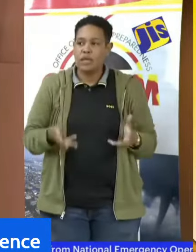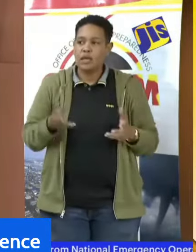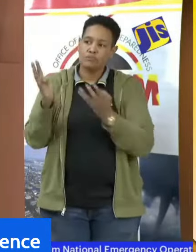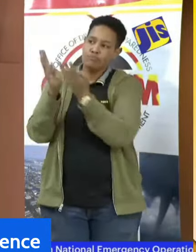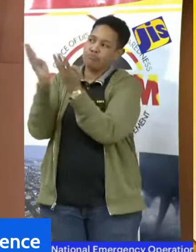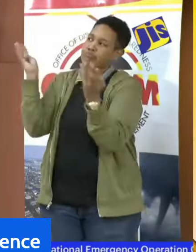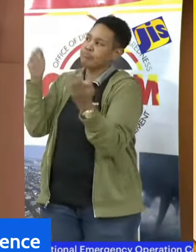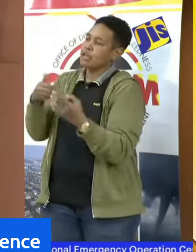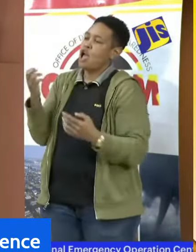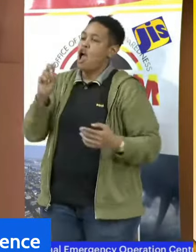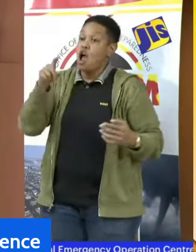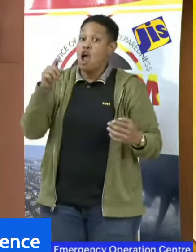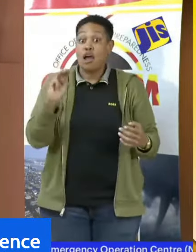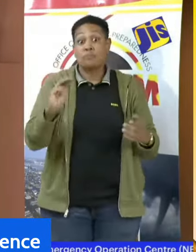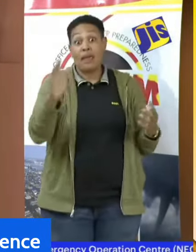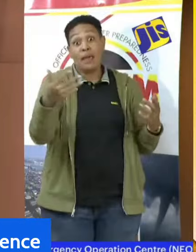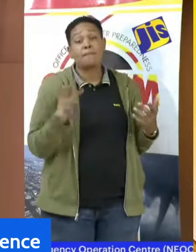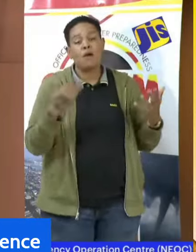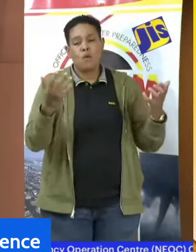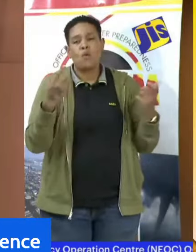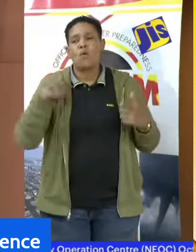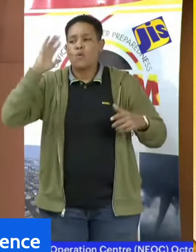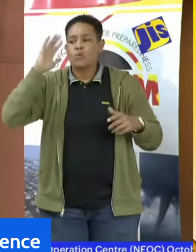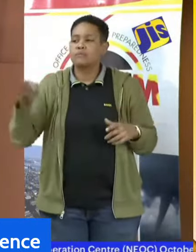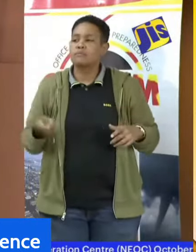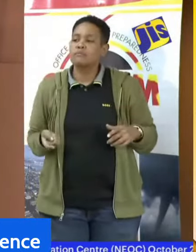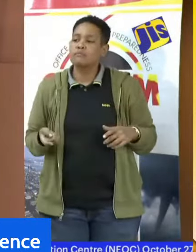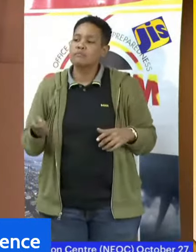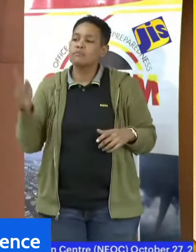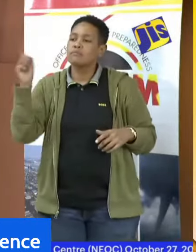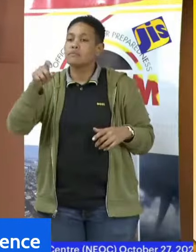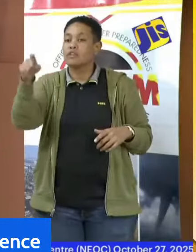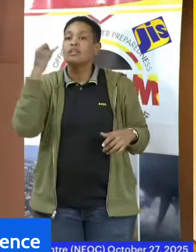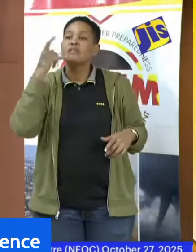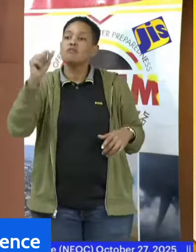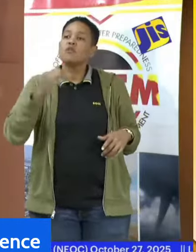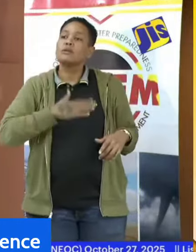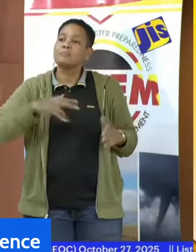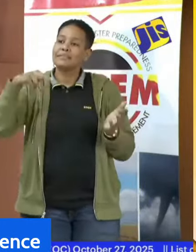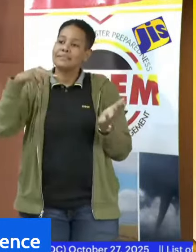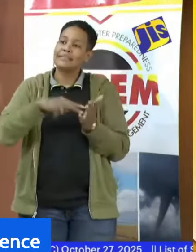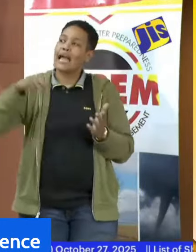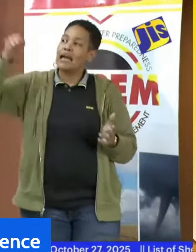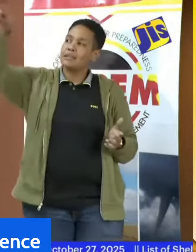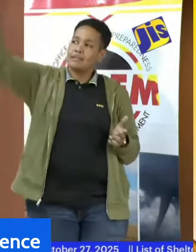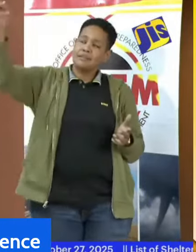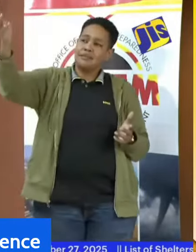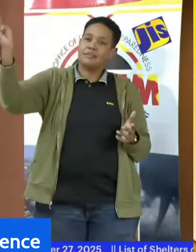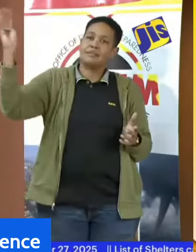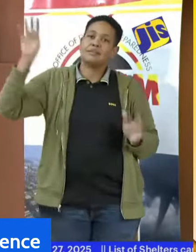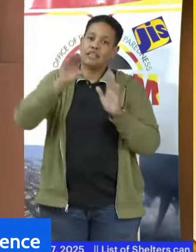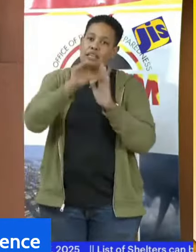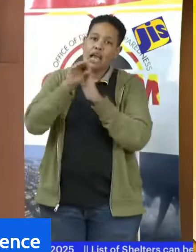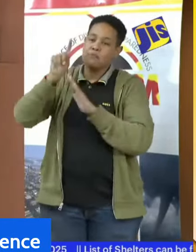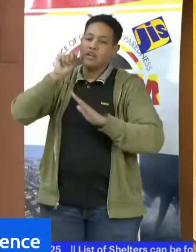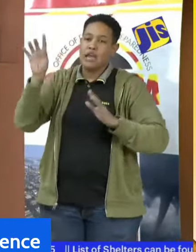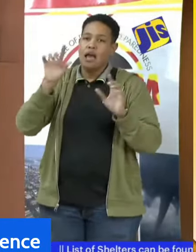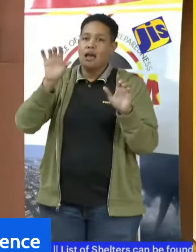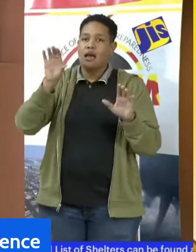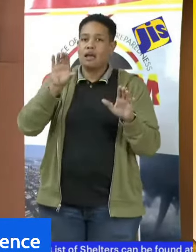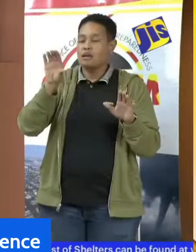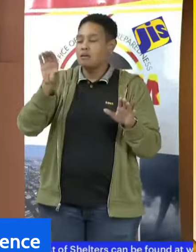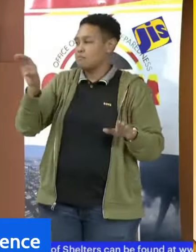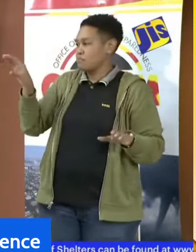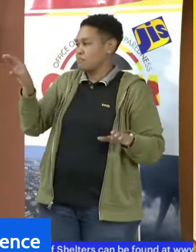at ODPEM. Of course, I'm going to ask you if you could please stand here so that the cameras can pan to